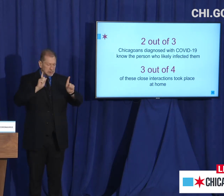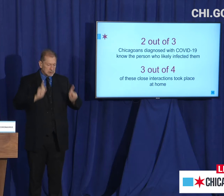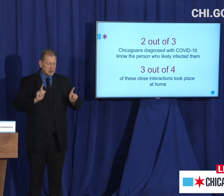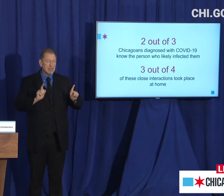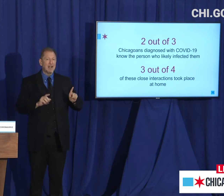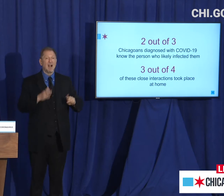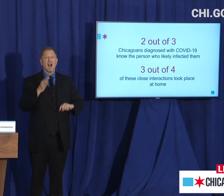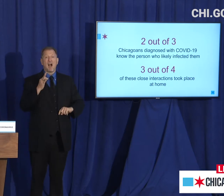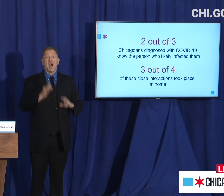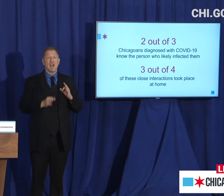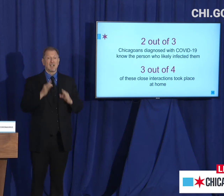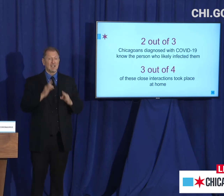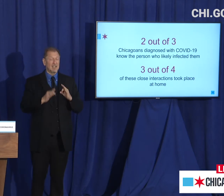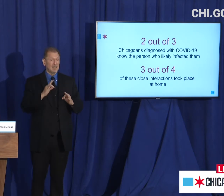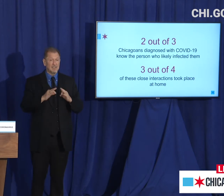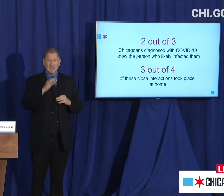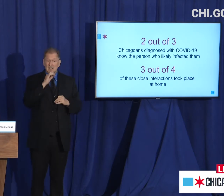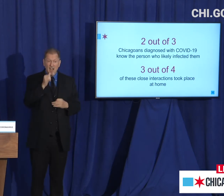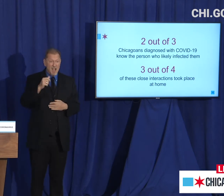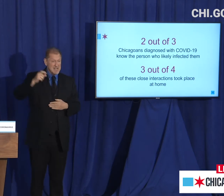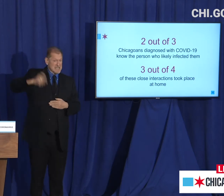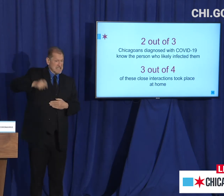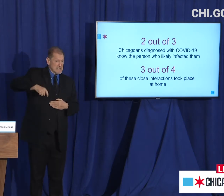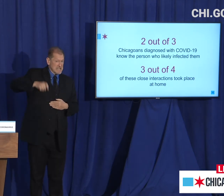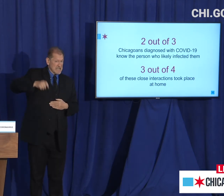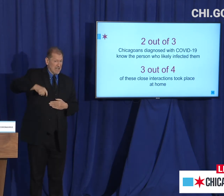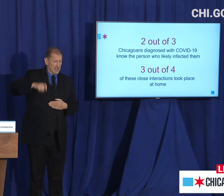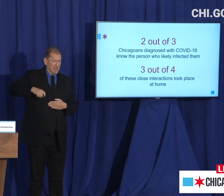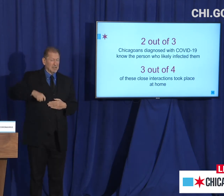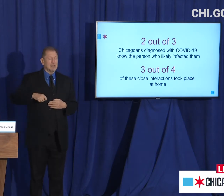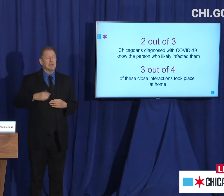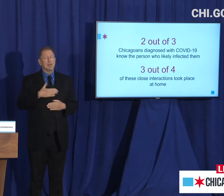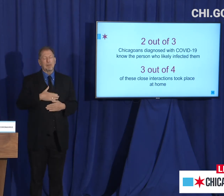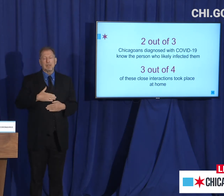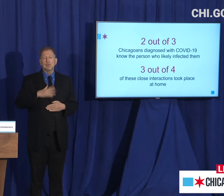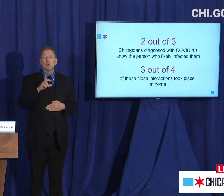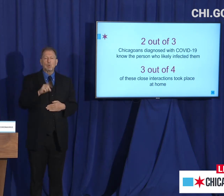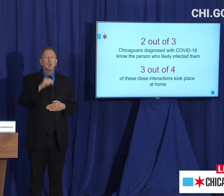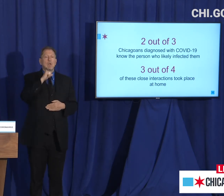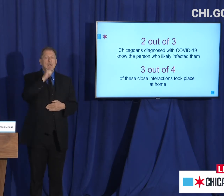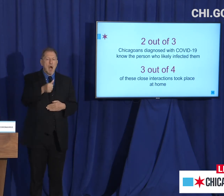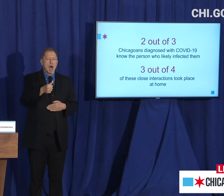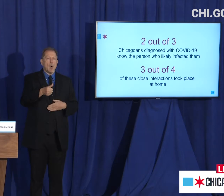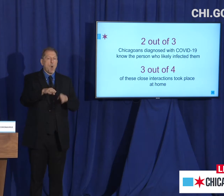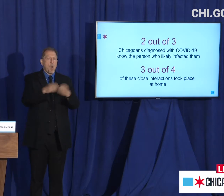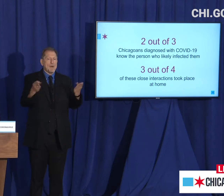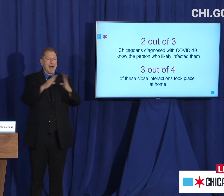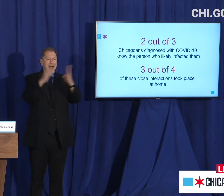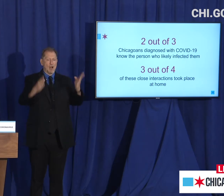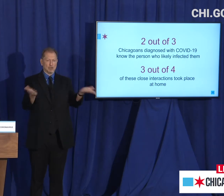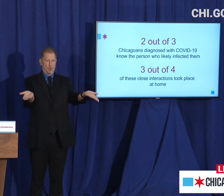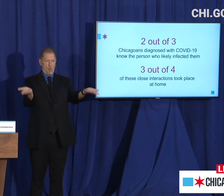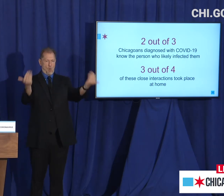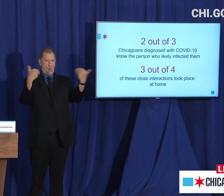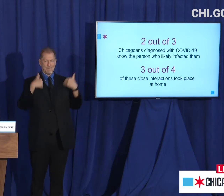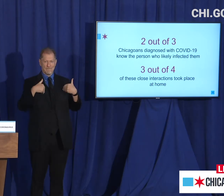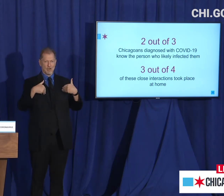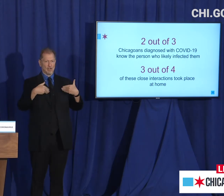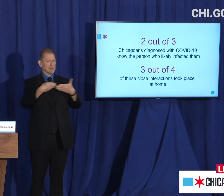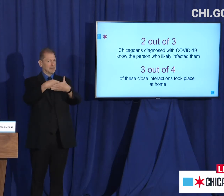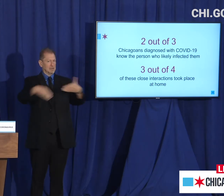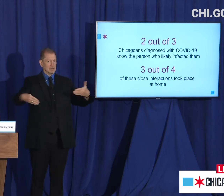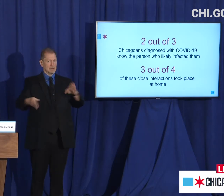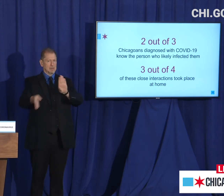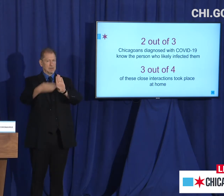if it is not essential, do not invite people to your home right now who do not already live